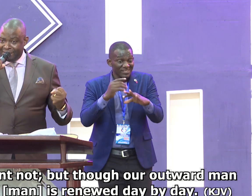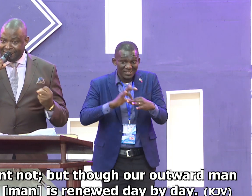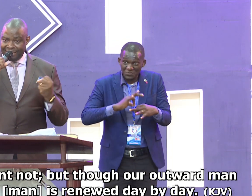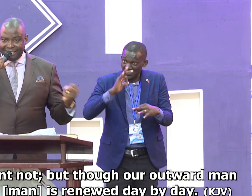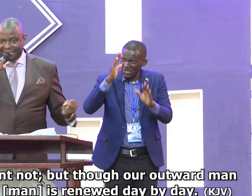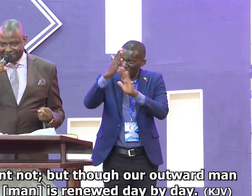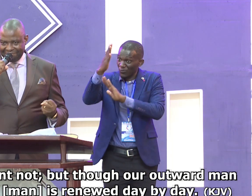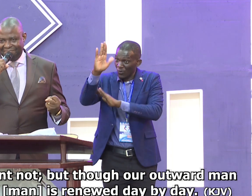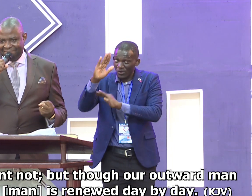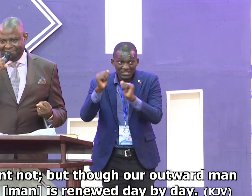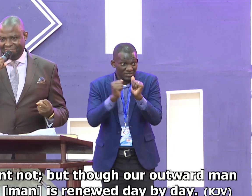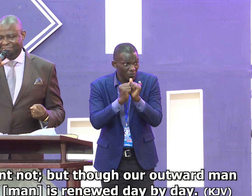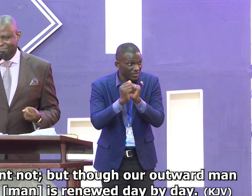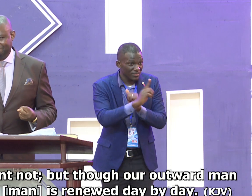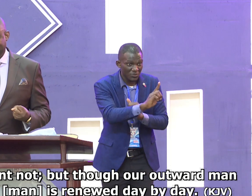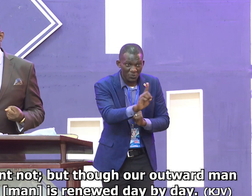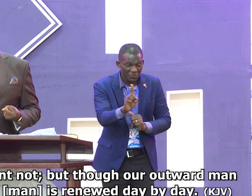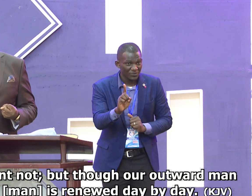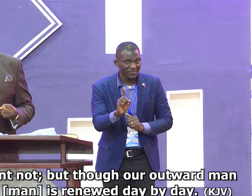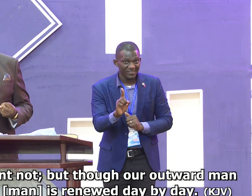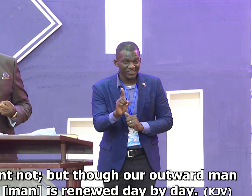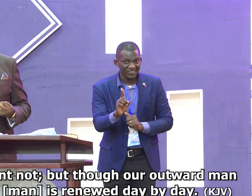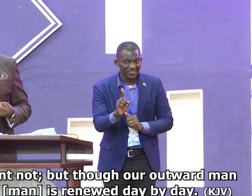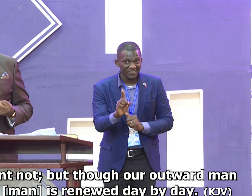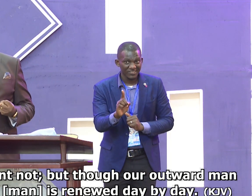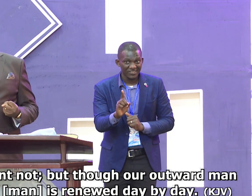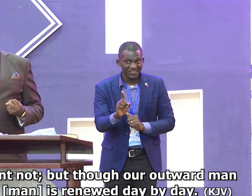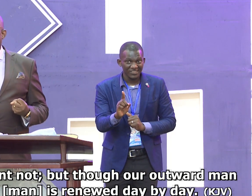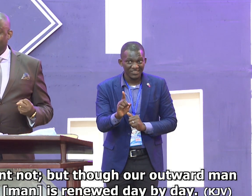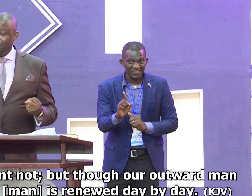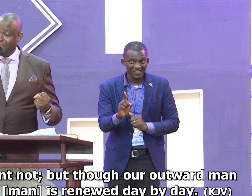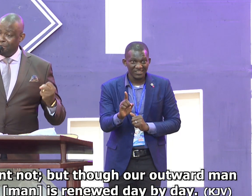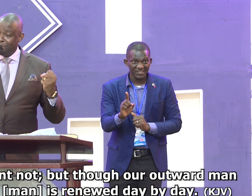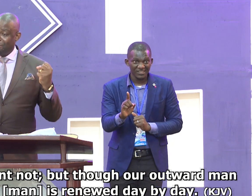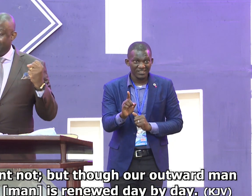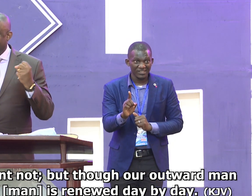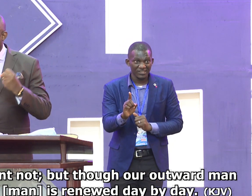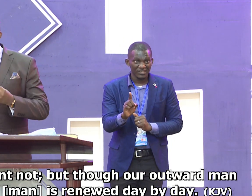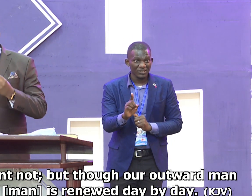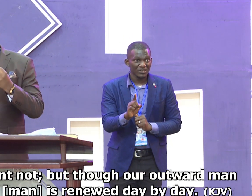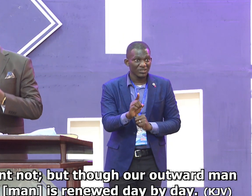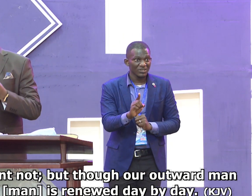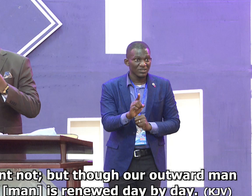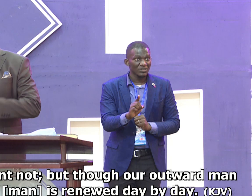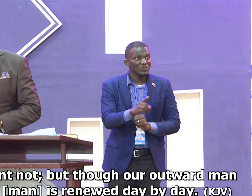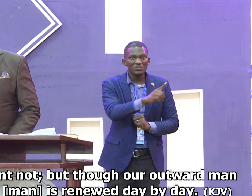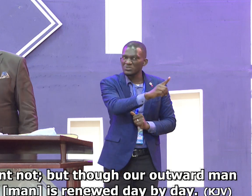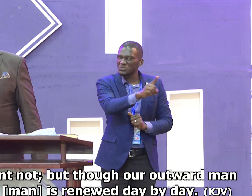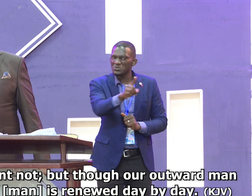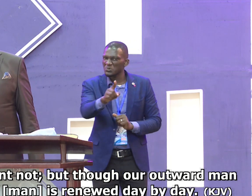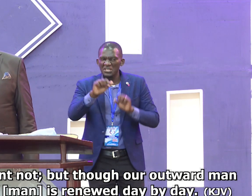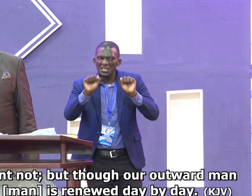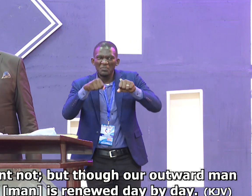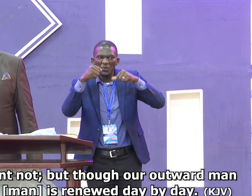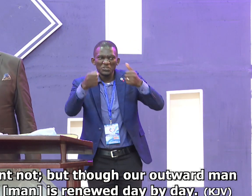of God is leading, era omwoyo wa Mukama bw'abanga yakulembedde, you will not gratify the desires of the